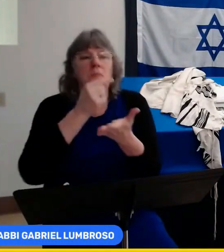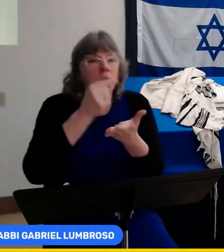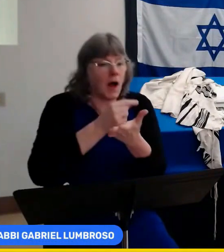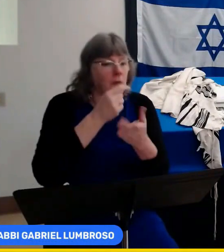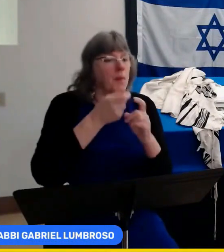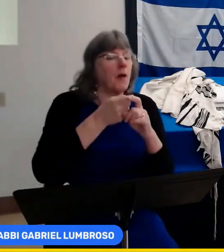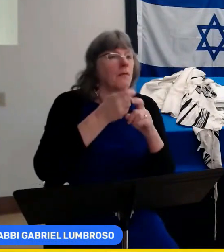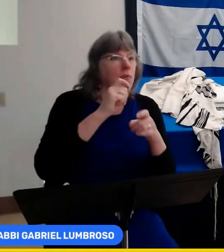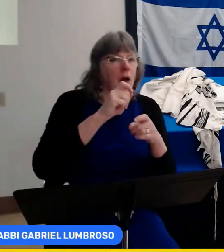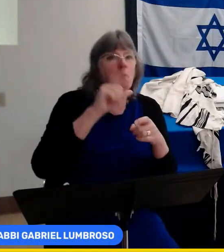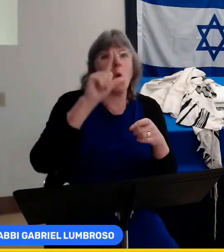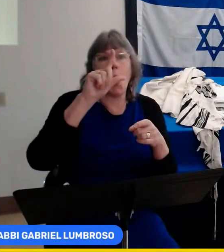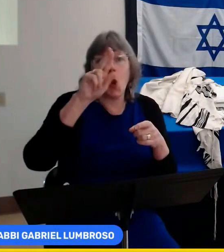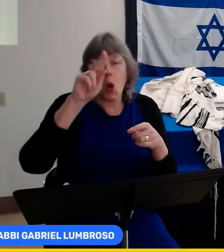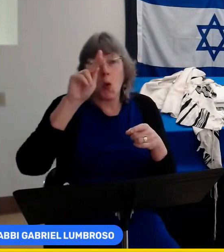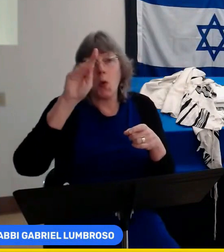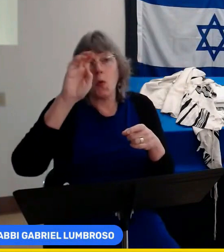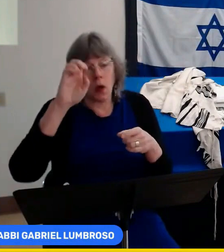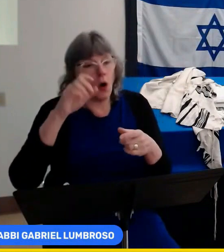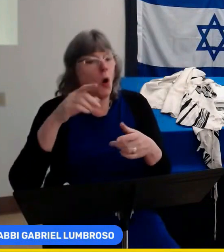Last time in our class,